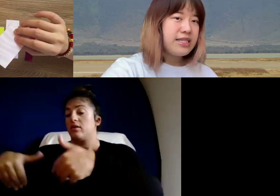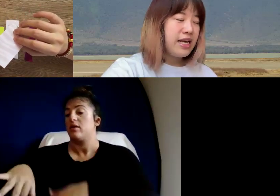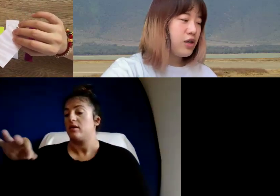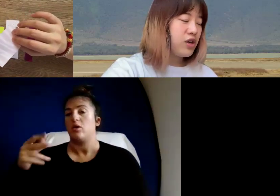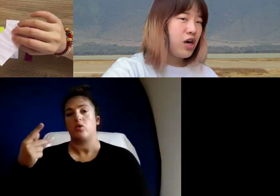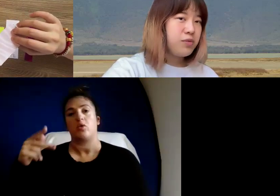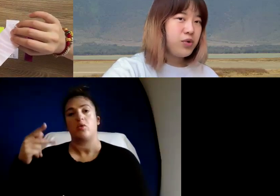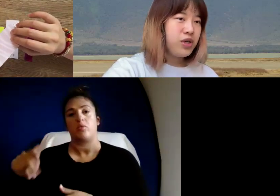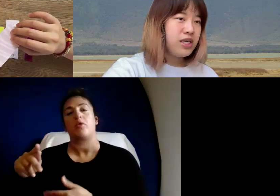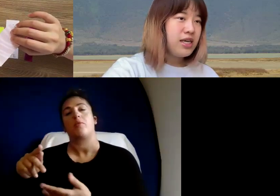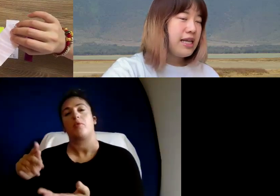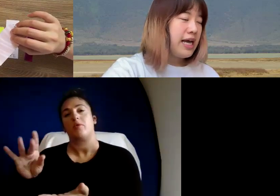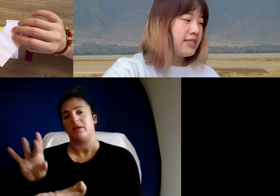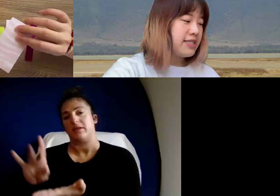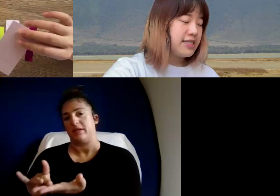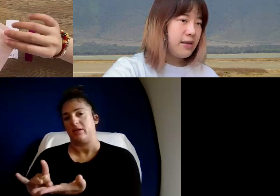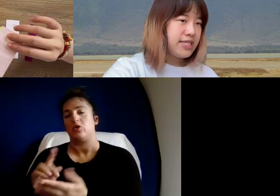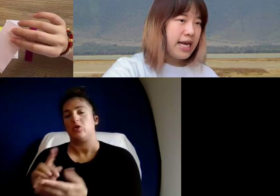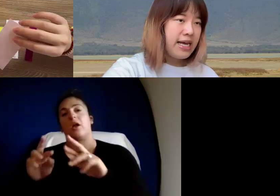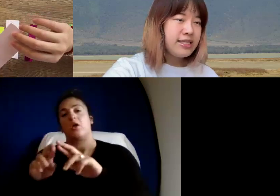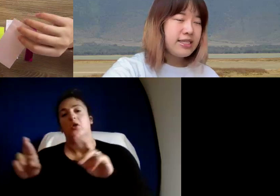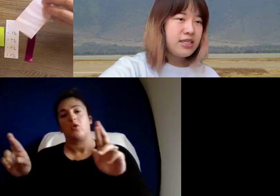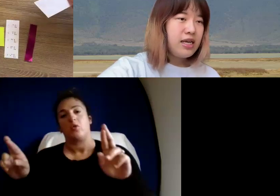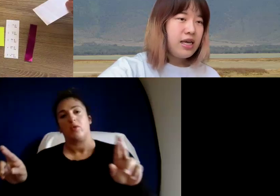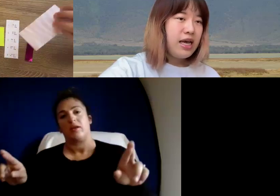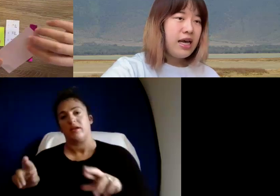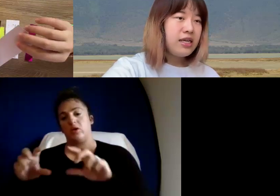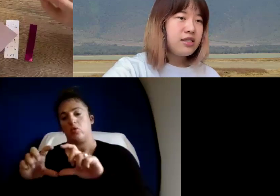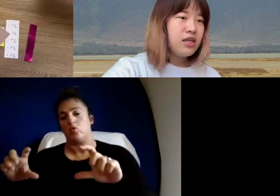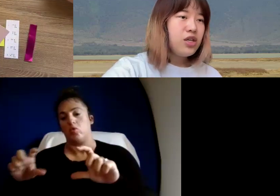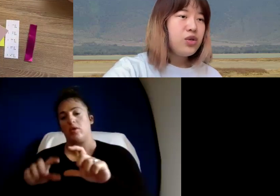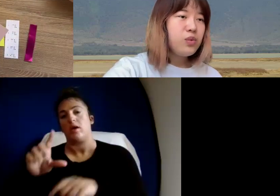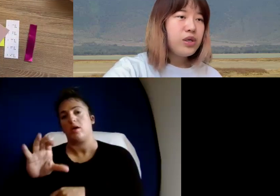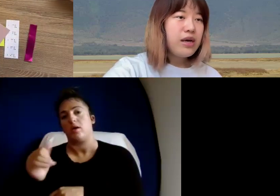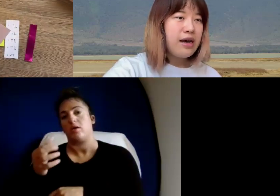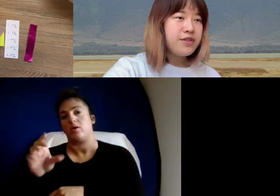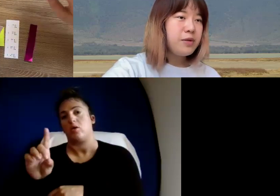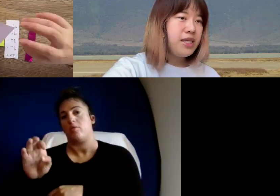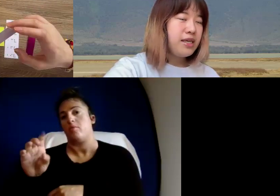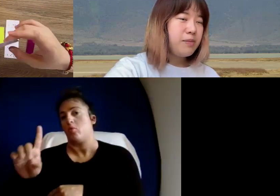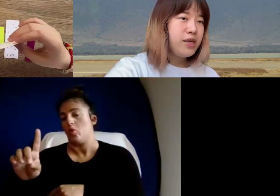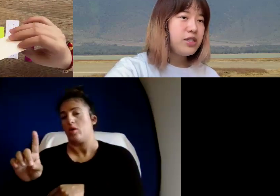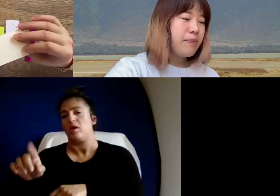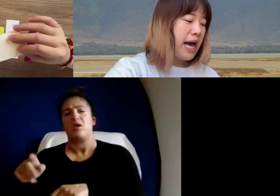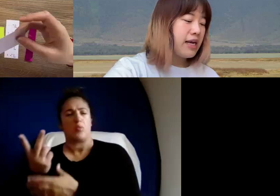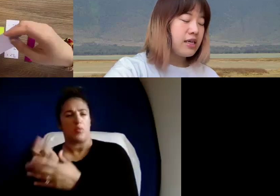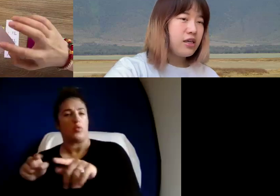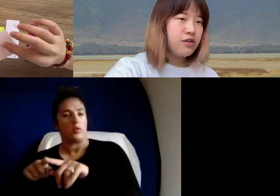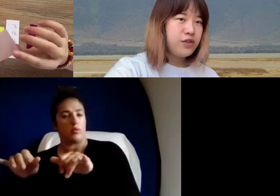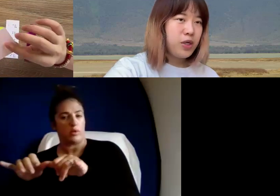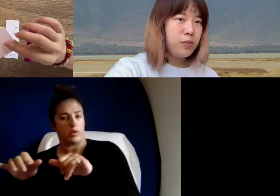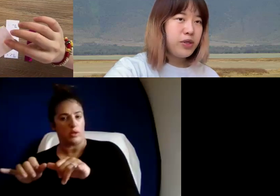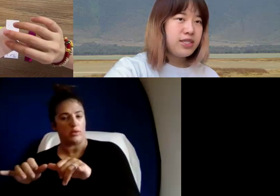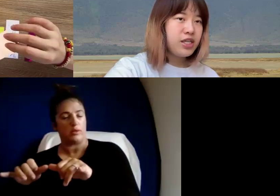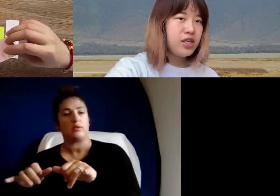rectangle cardboard that is the same size. And you will have to peel the back